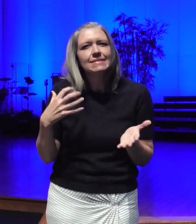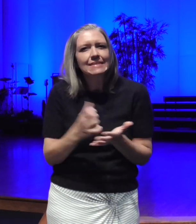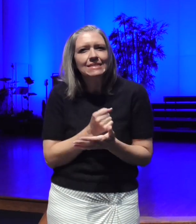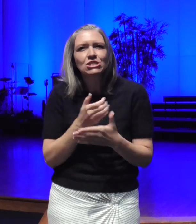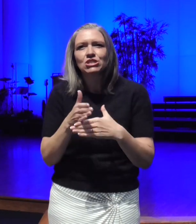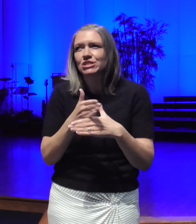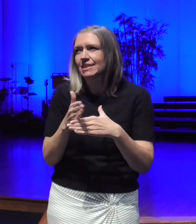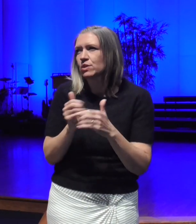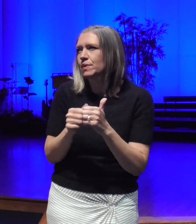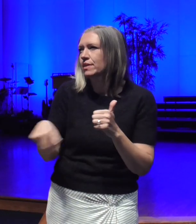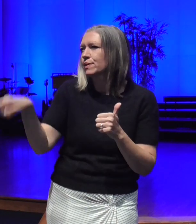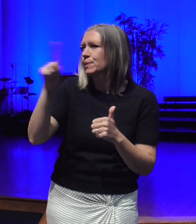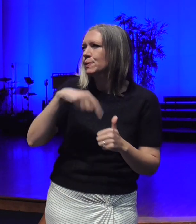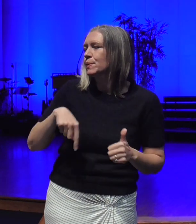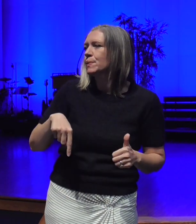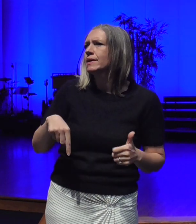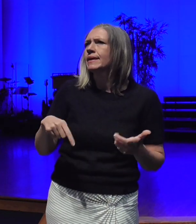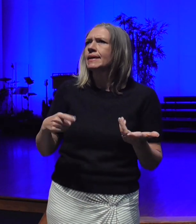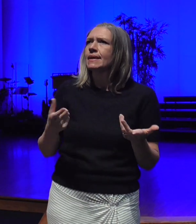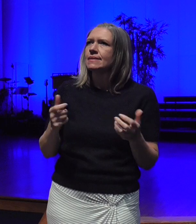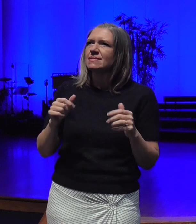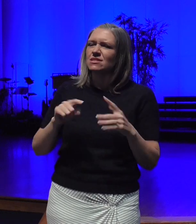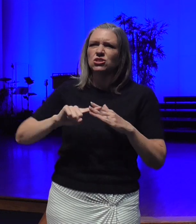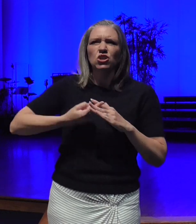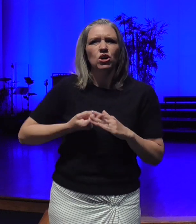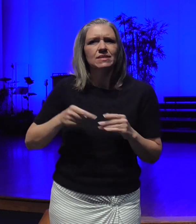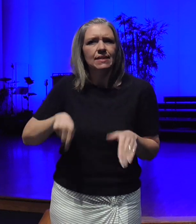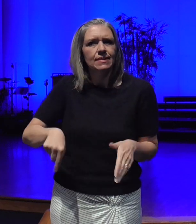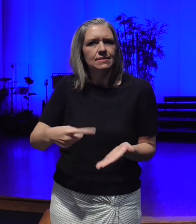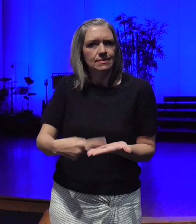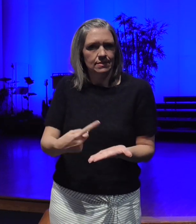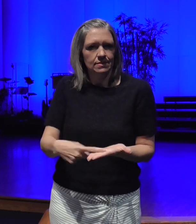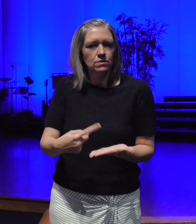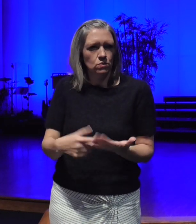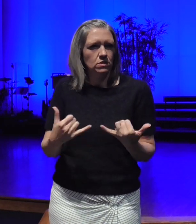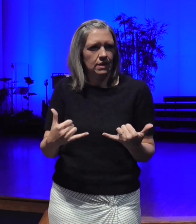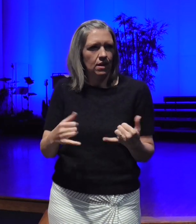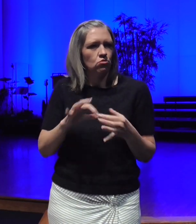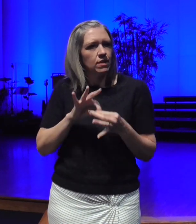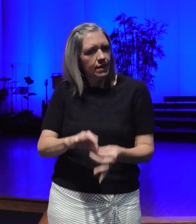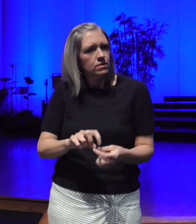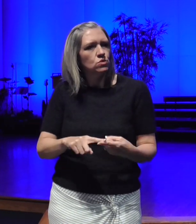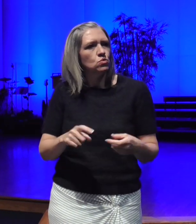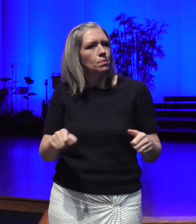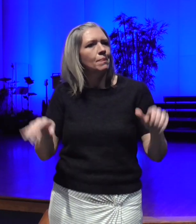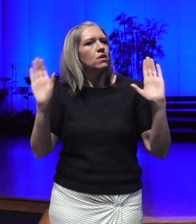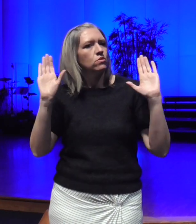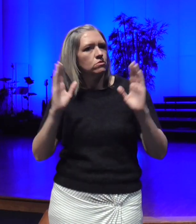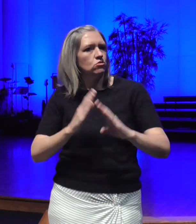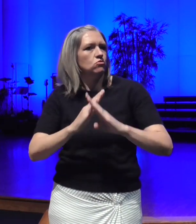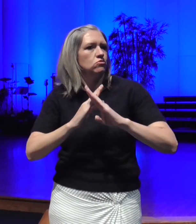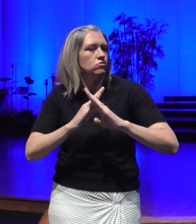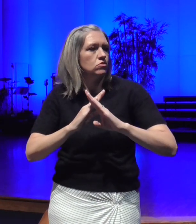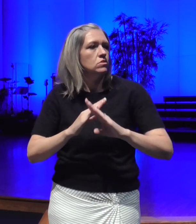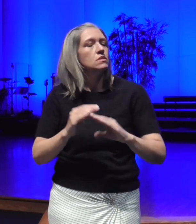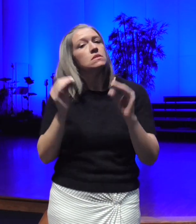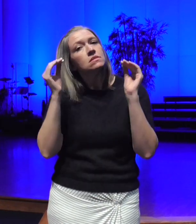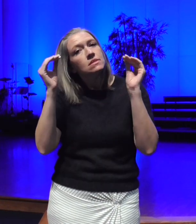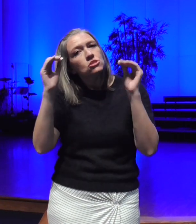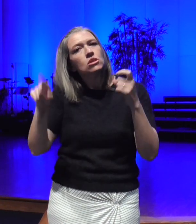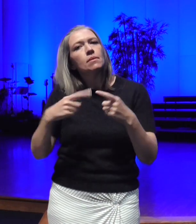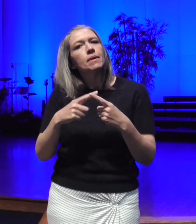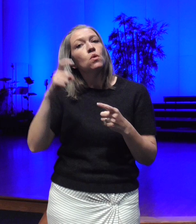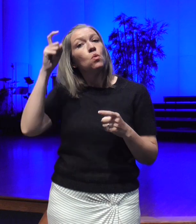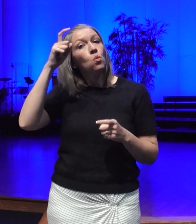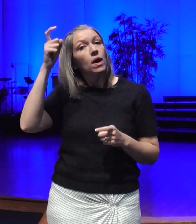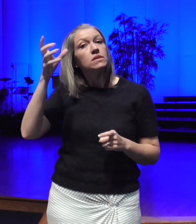think just kind of touches into this and gets us started in this conversation about surrendering barriers today. It's a teaching about a wise woman